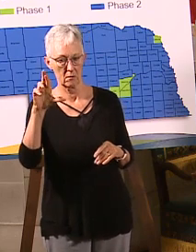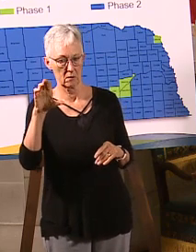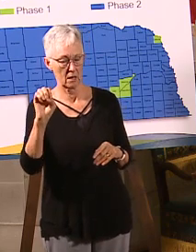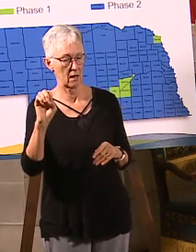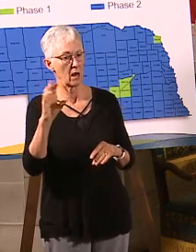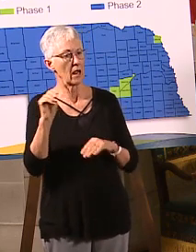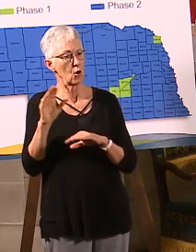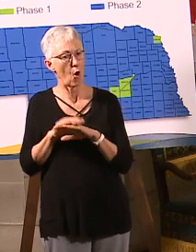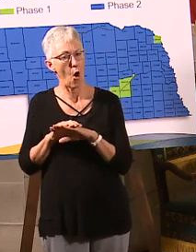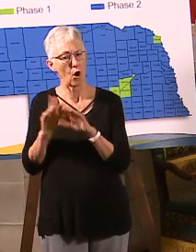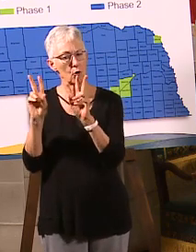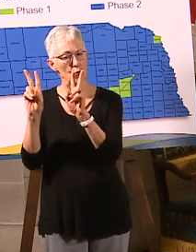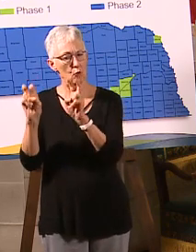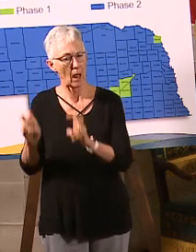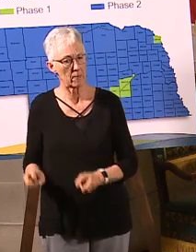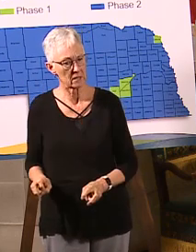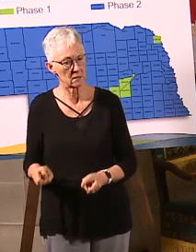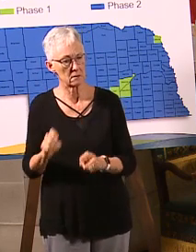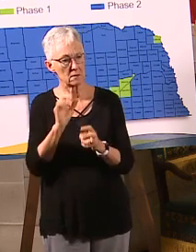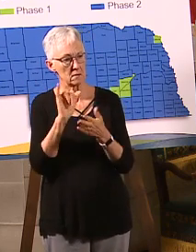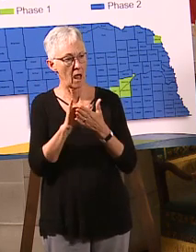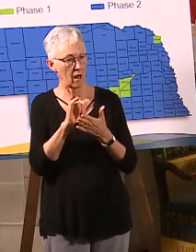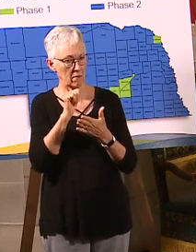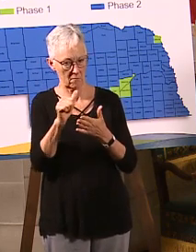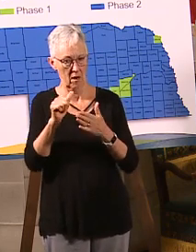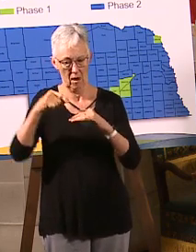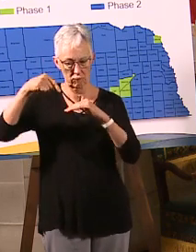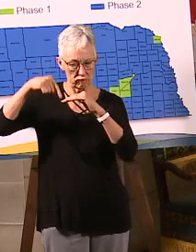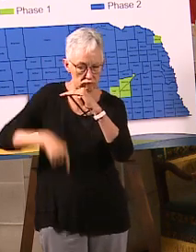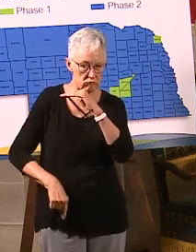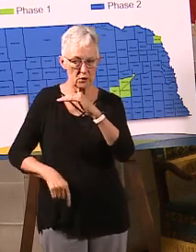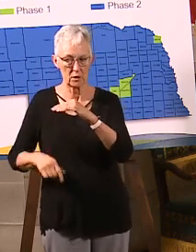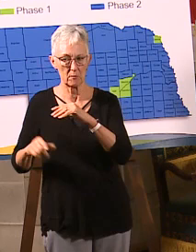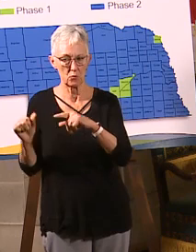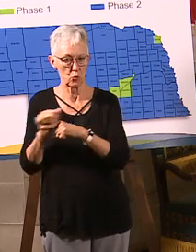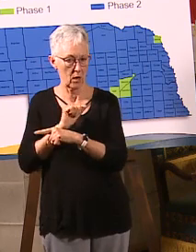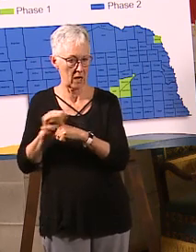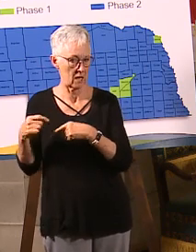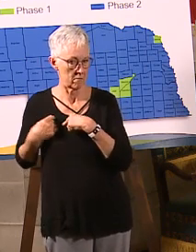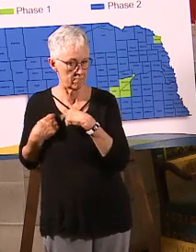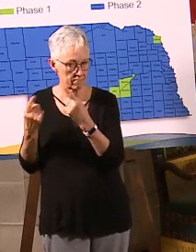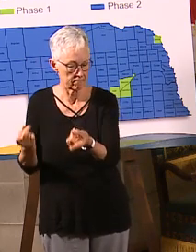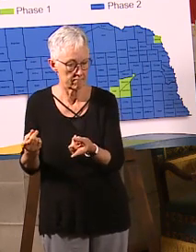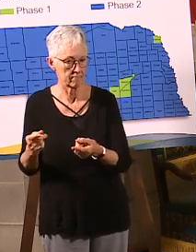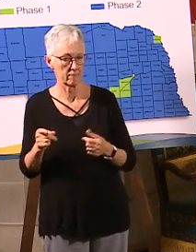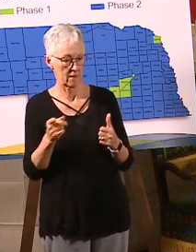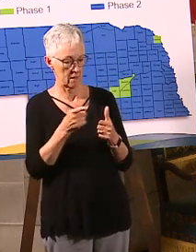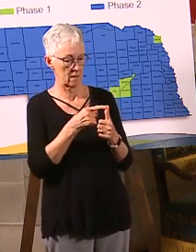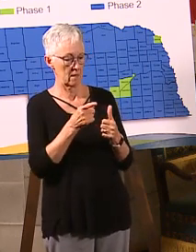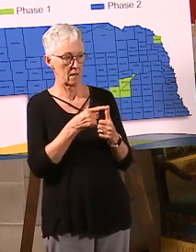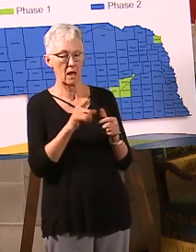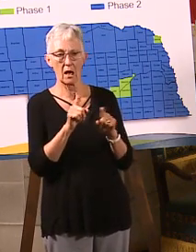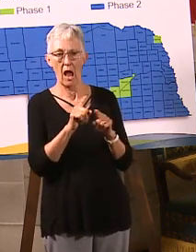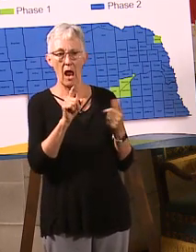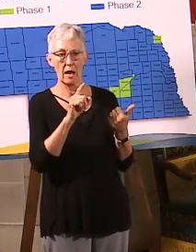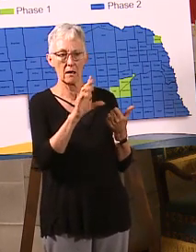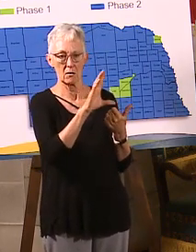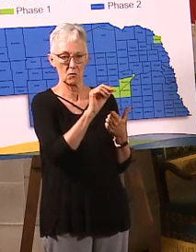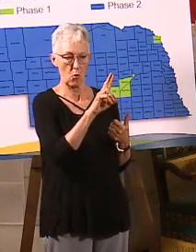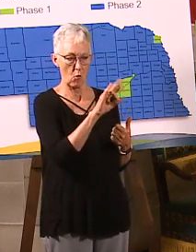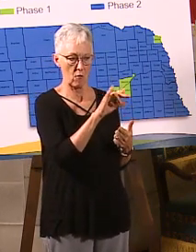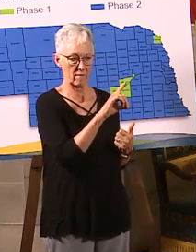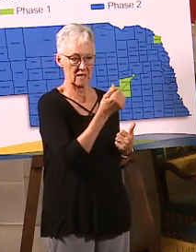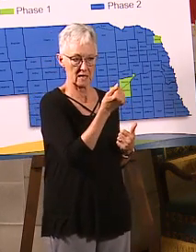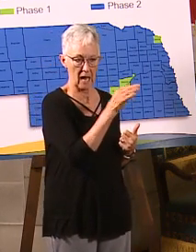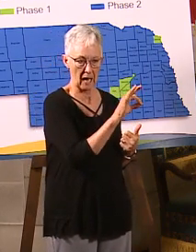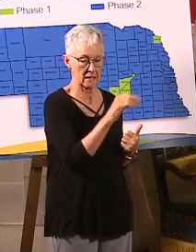quite so covered or aren't covered quite as deep as they have been in the past. Things like COVID-19 when it comes to skin manifestations, when it comes to